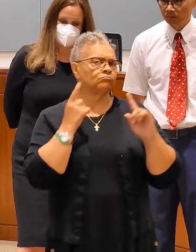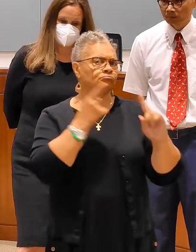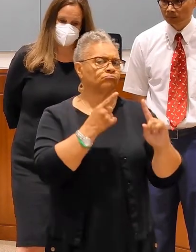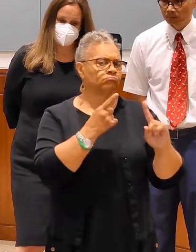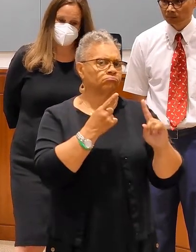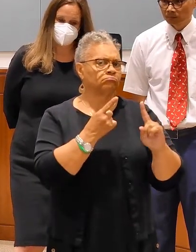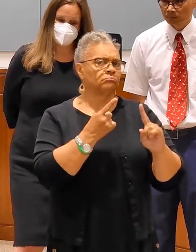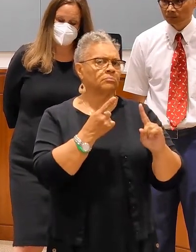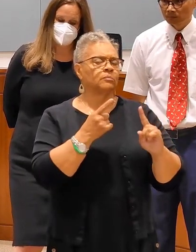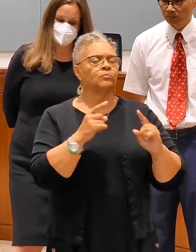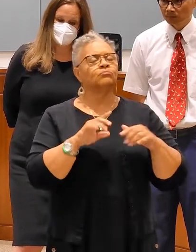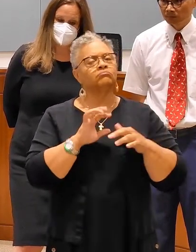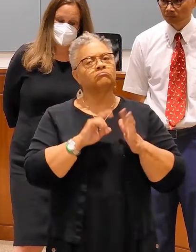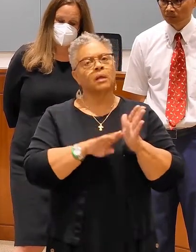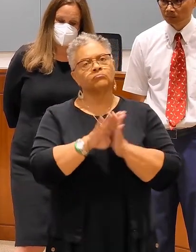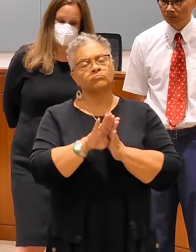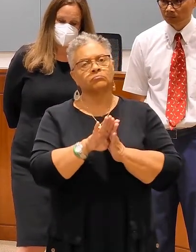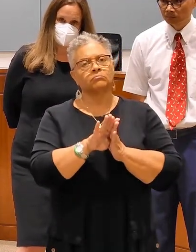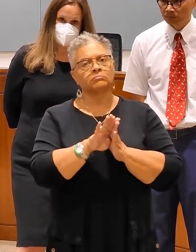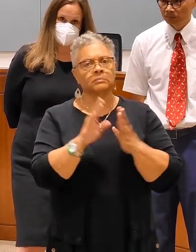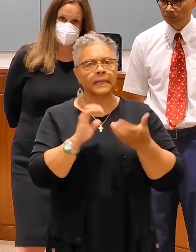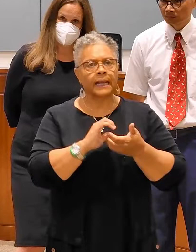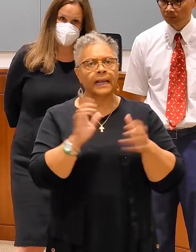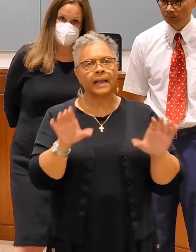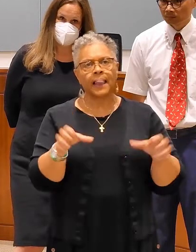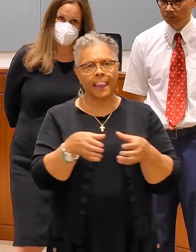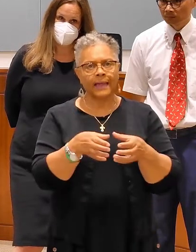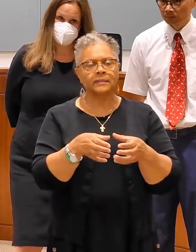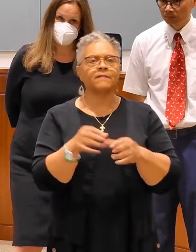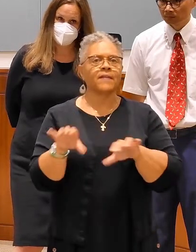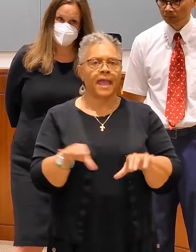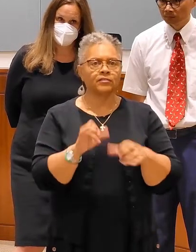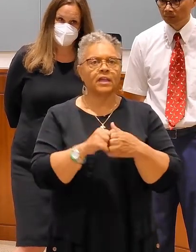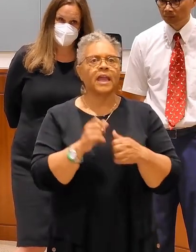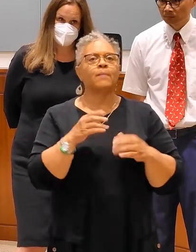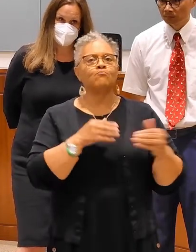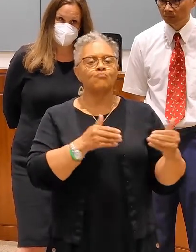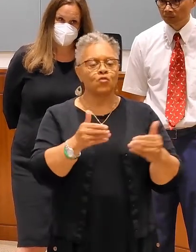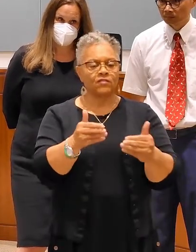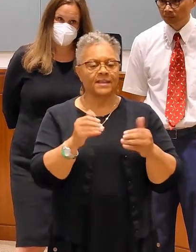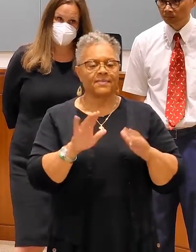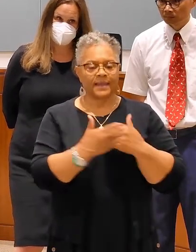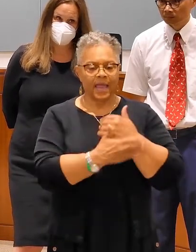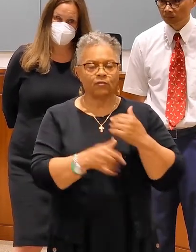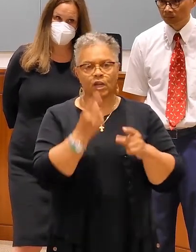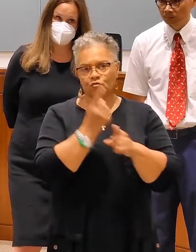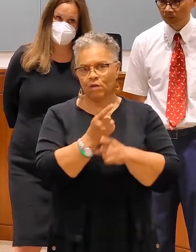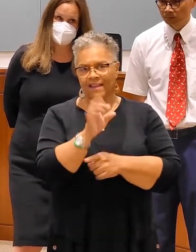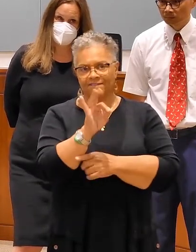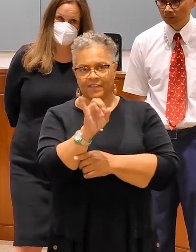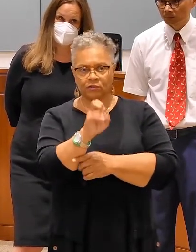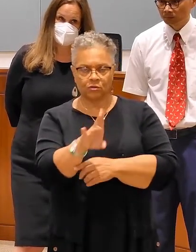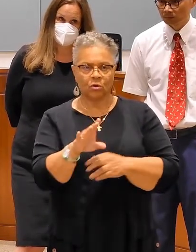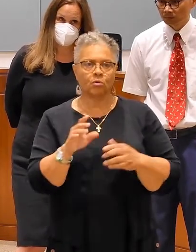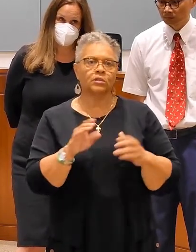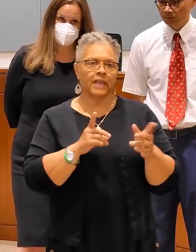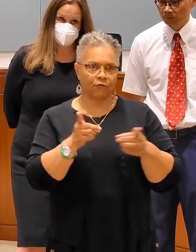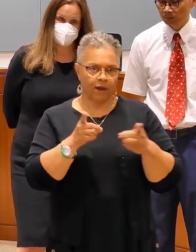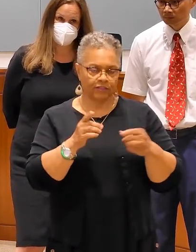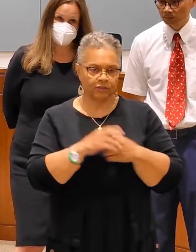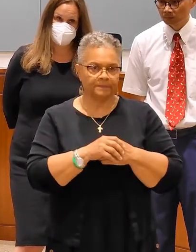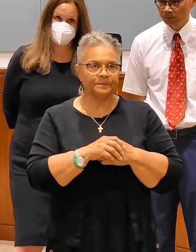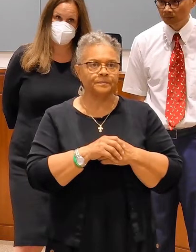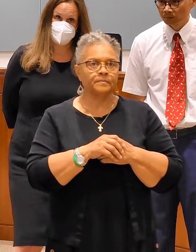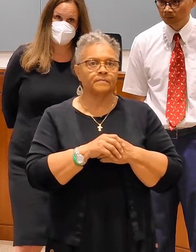collective actions. We're moving our county in the right fiscal direction. And our progress on this important issue